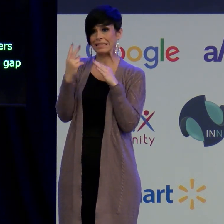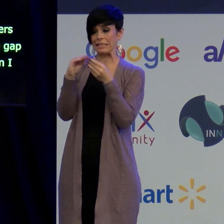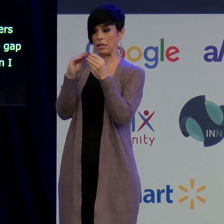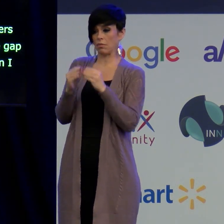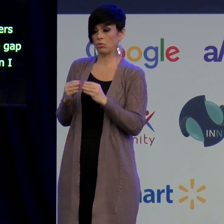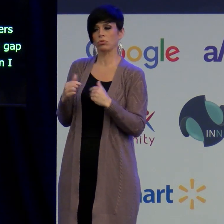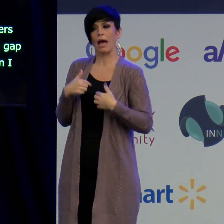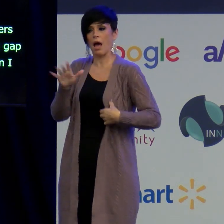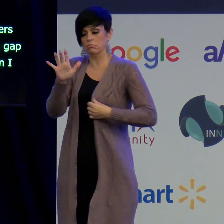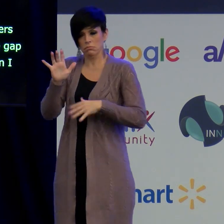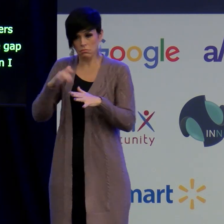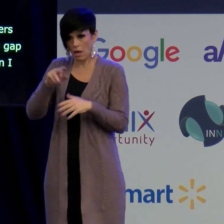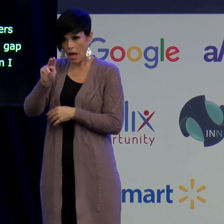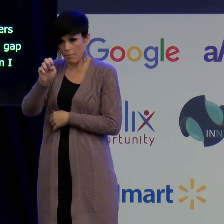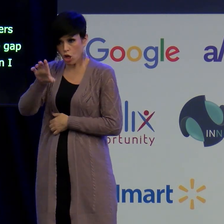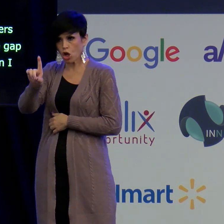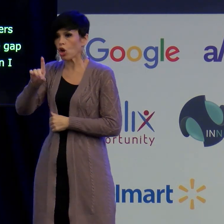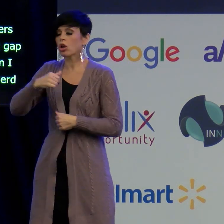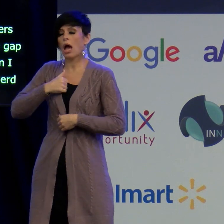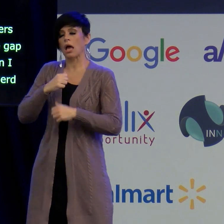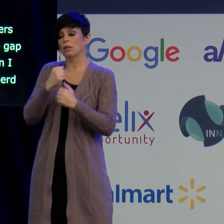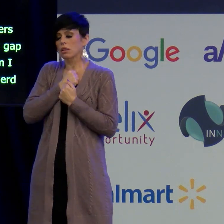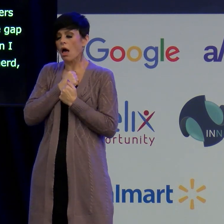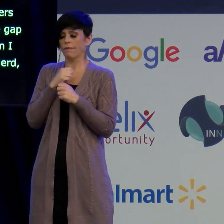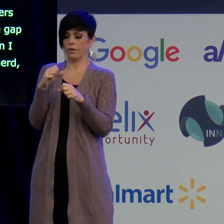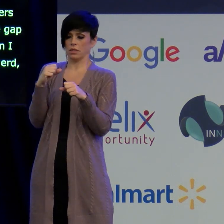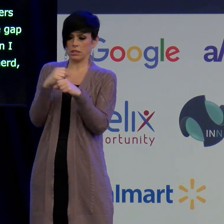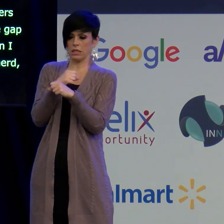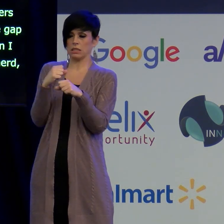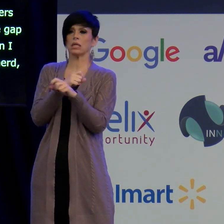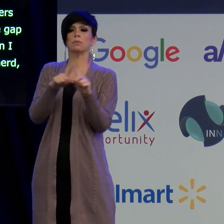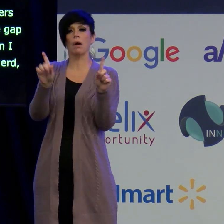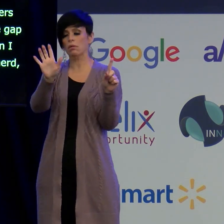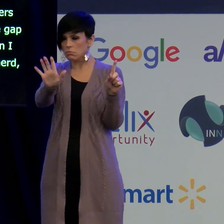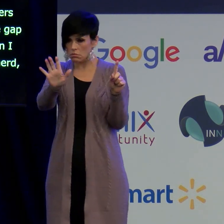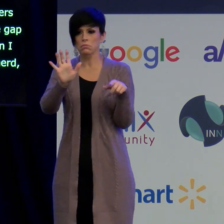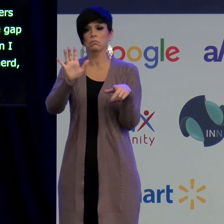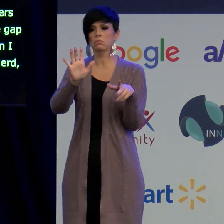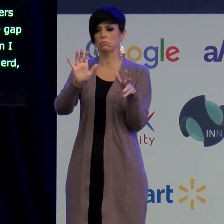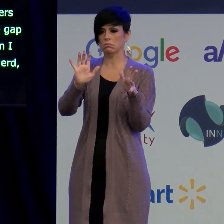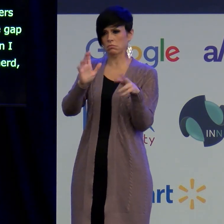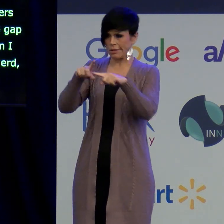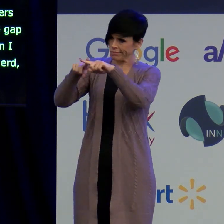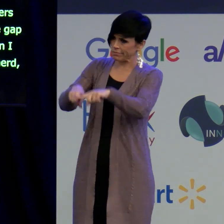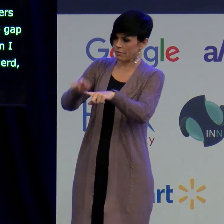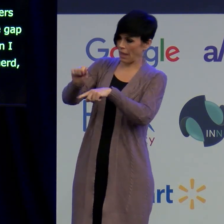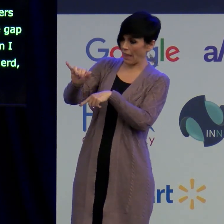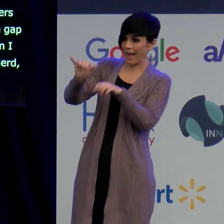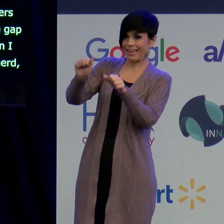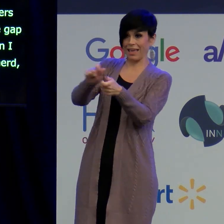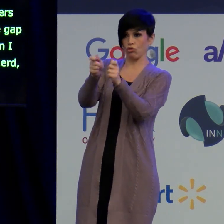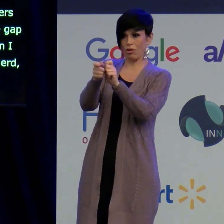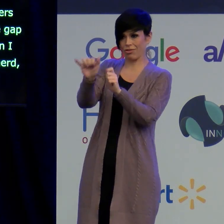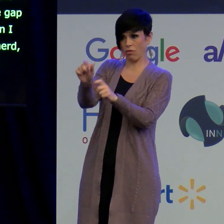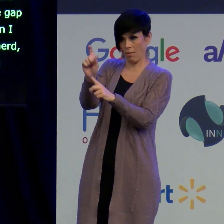am a data nerd. I love statistics. But how can we lean into AI to potentially change that